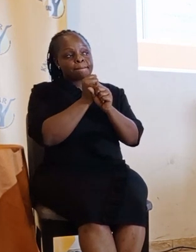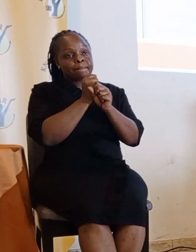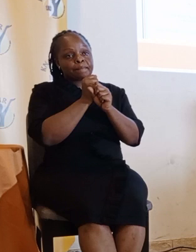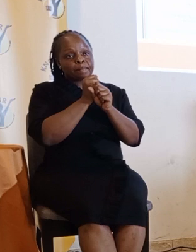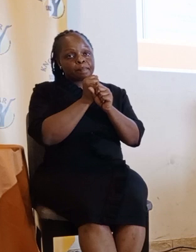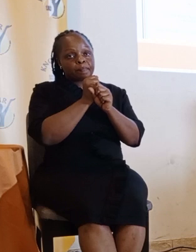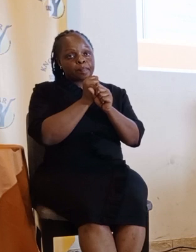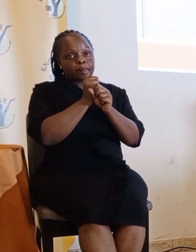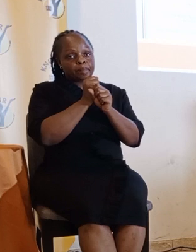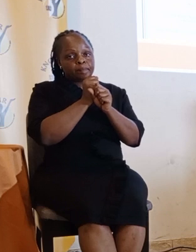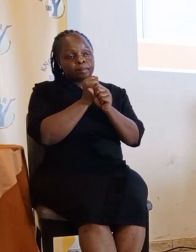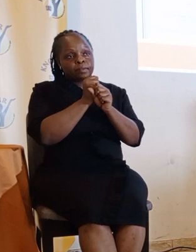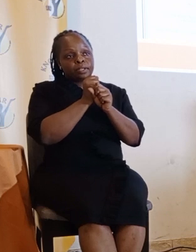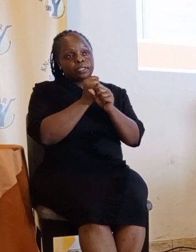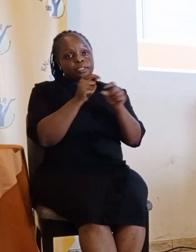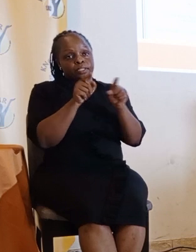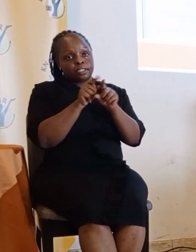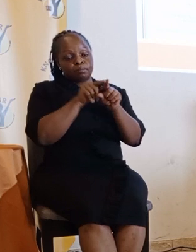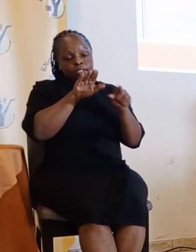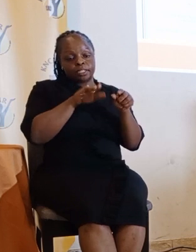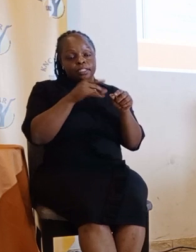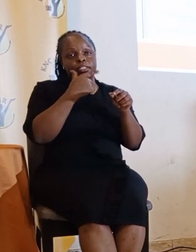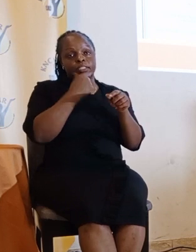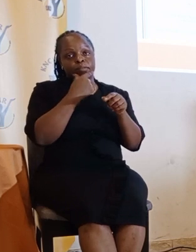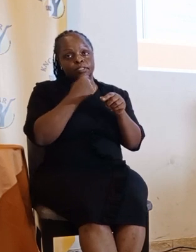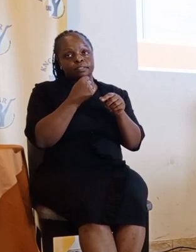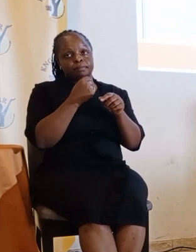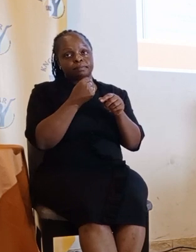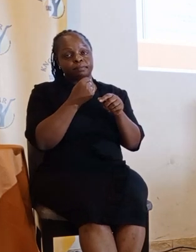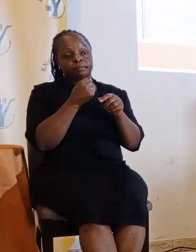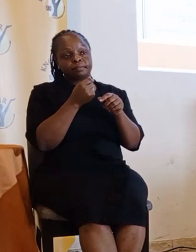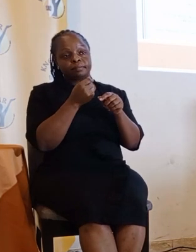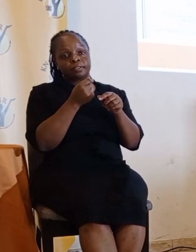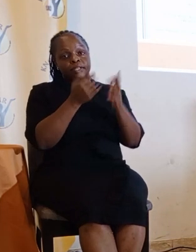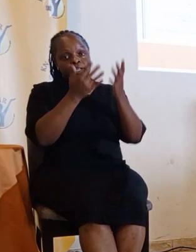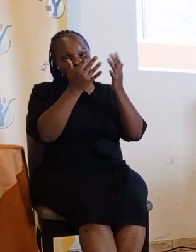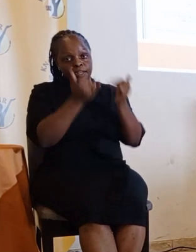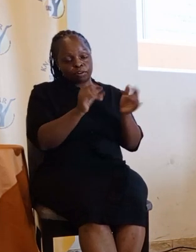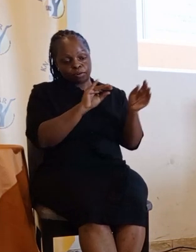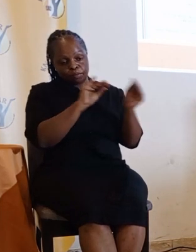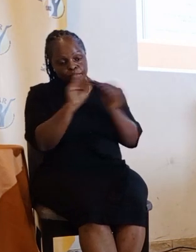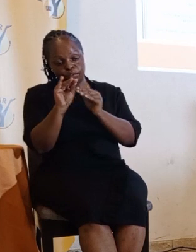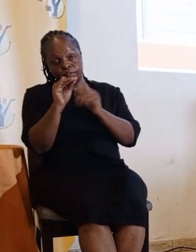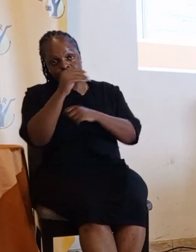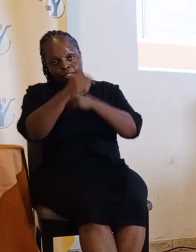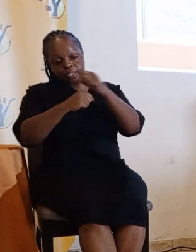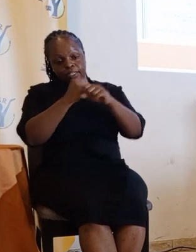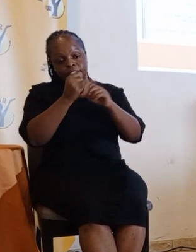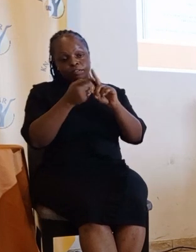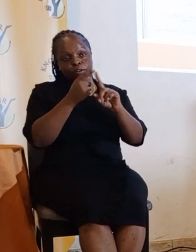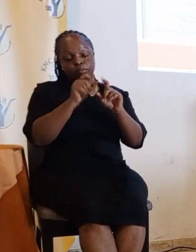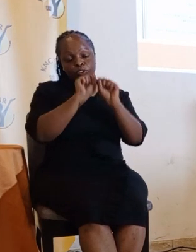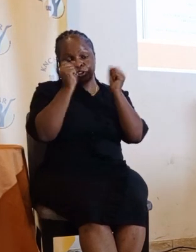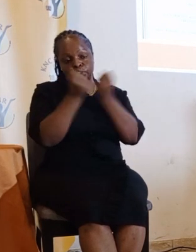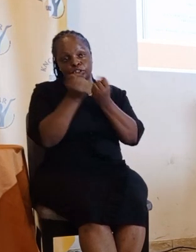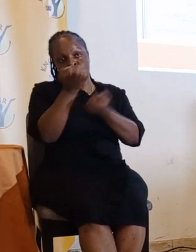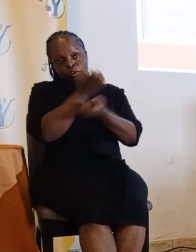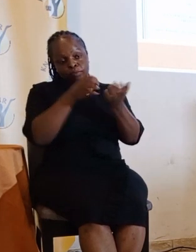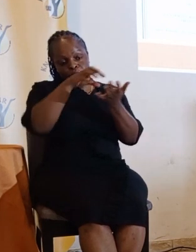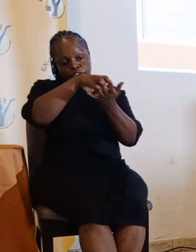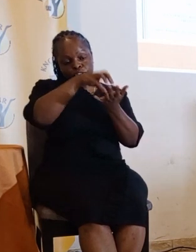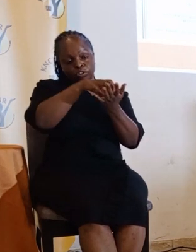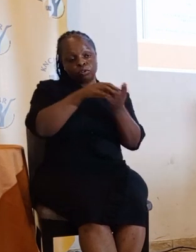work. Distinguished ladies and gentlemen, now shifting gears from the socio-economic situation,